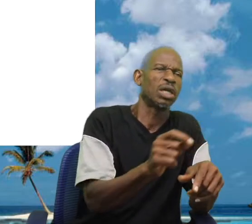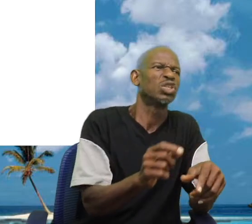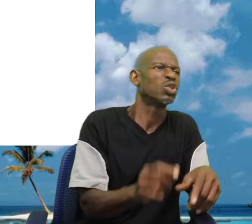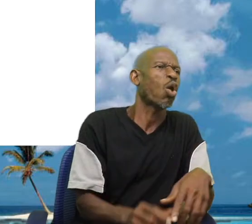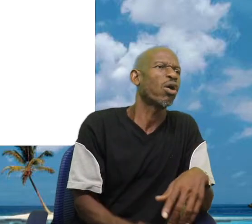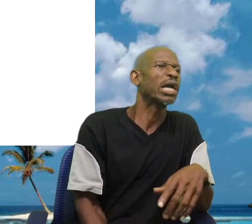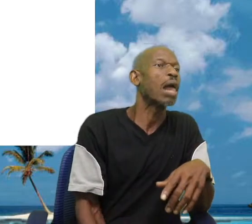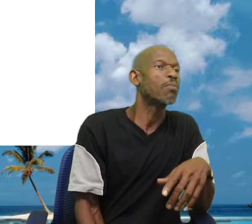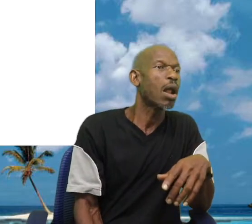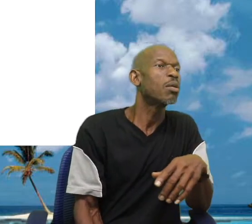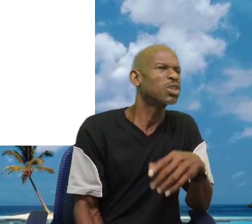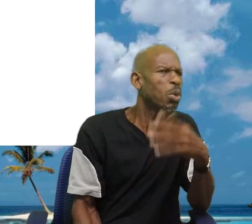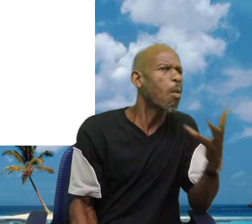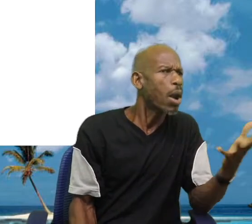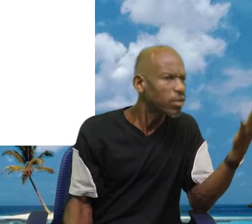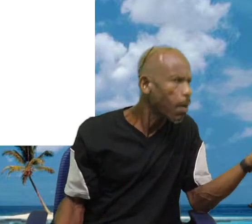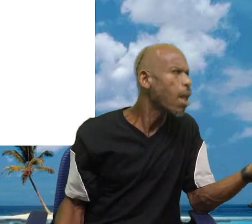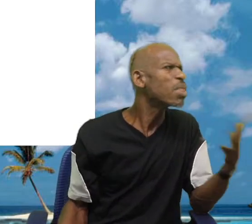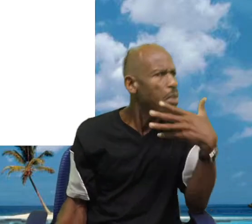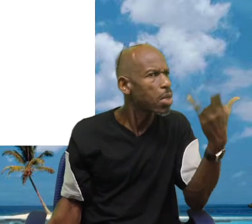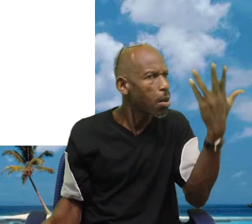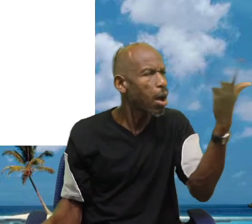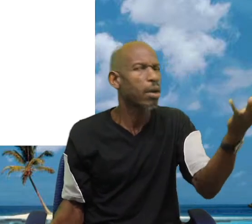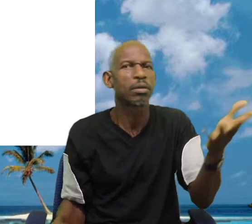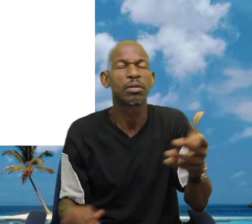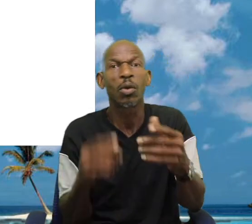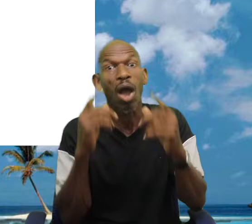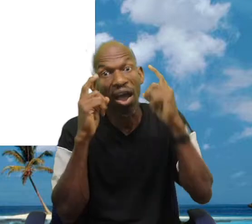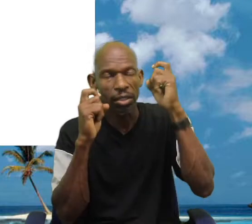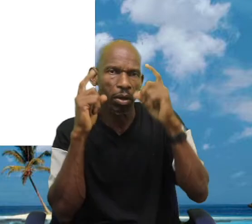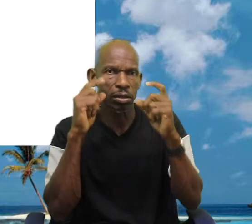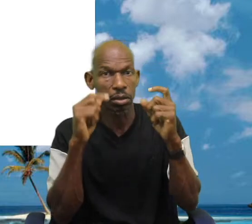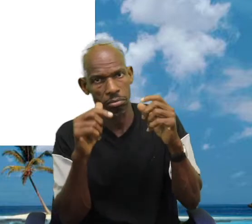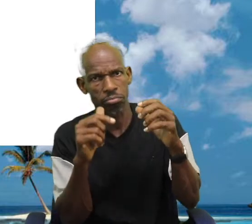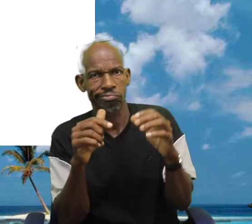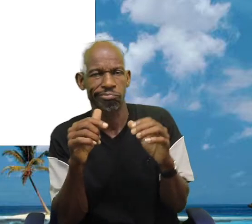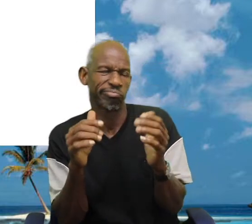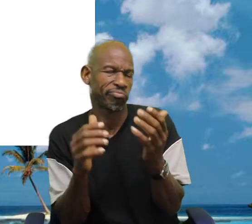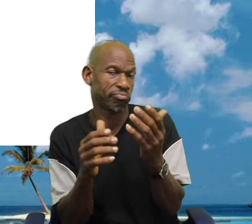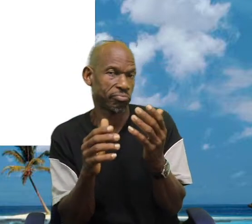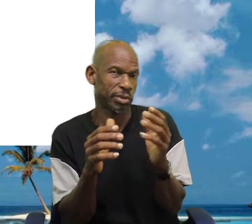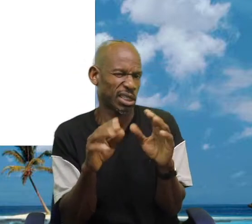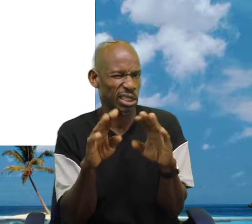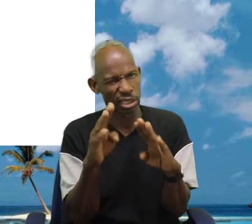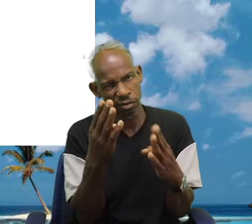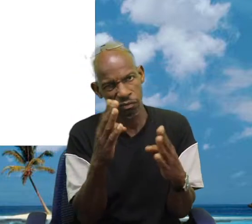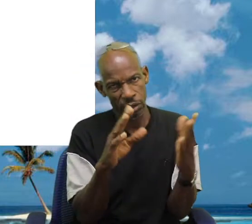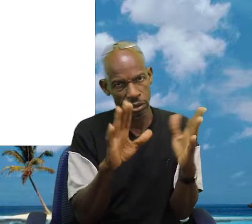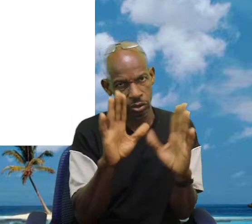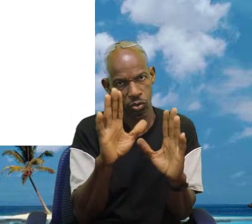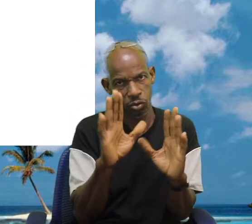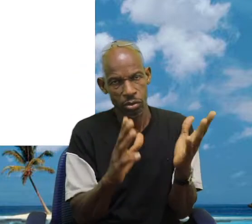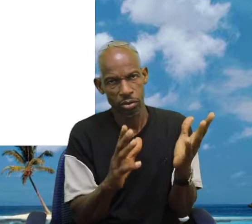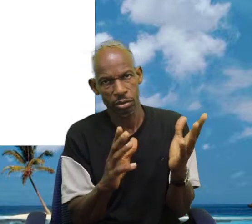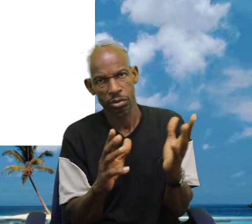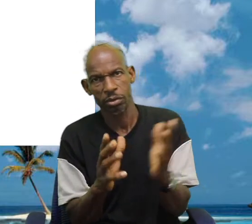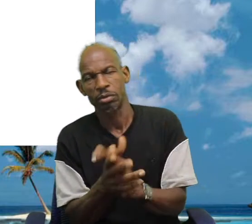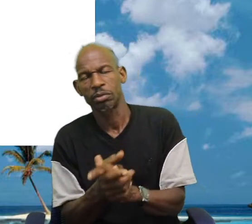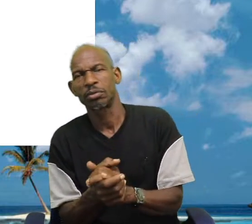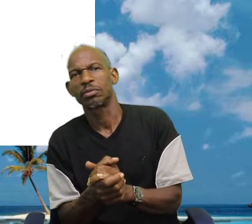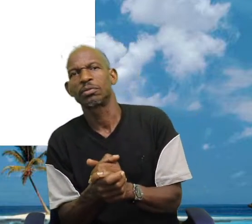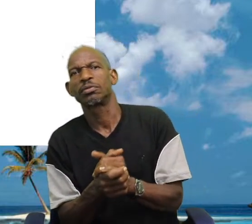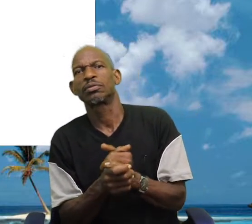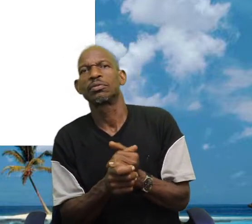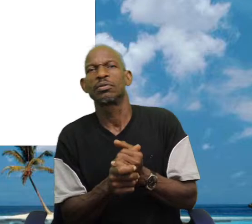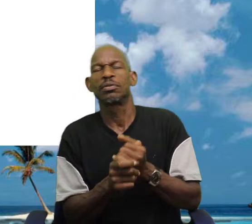different facial expression and so on, but we depend, English speakers and a lot of people who speak orally, they